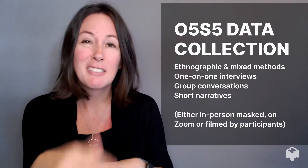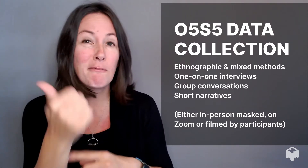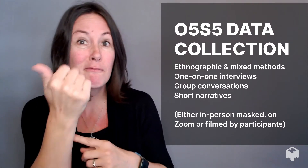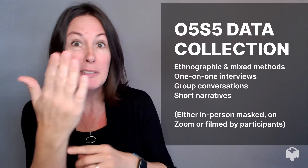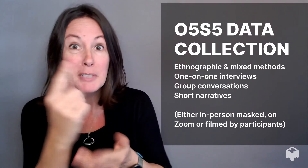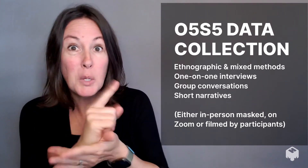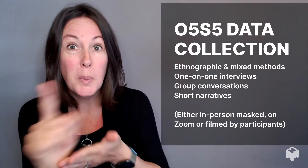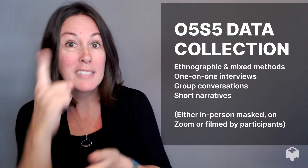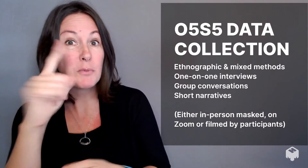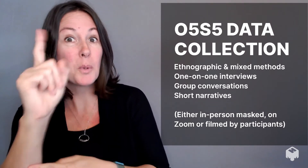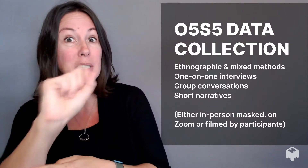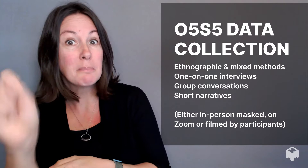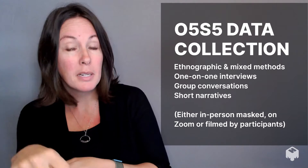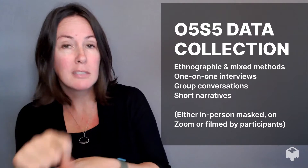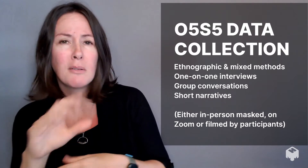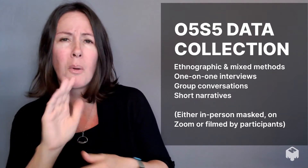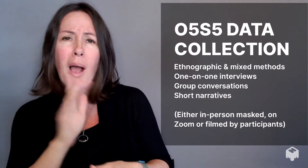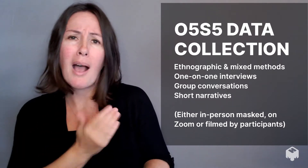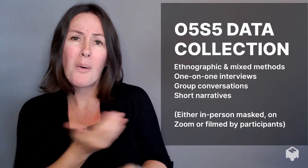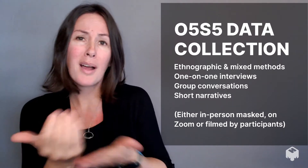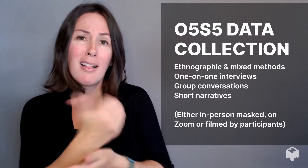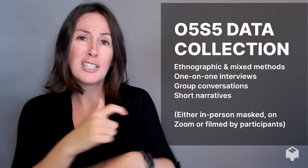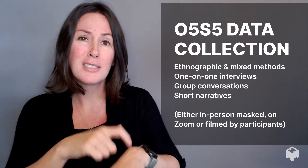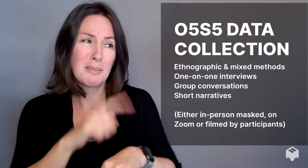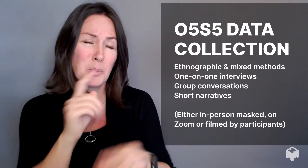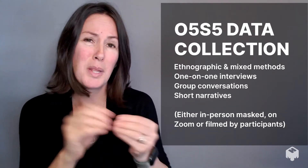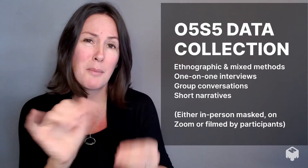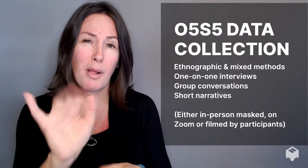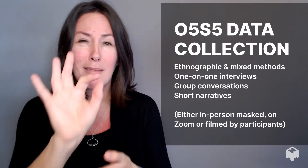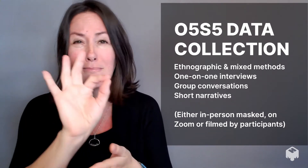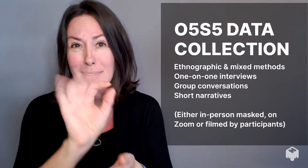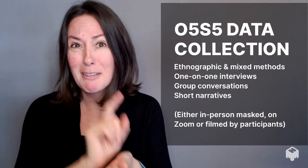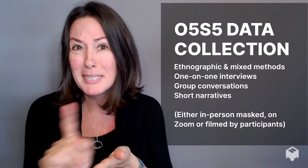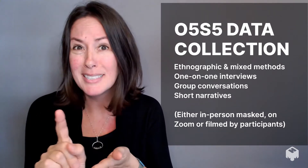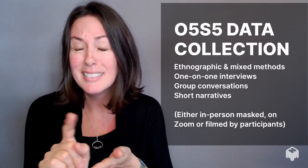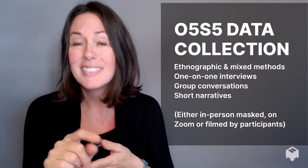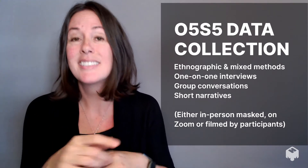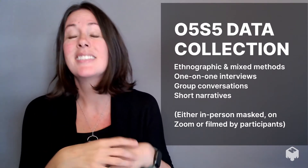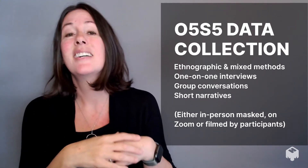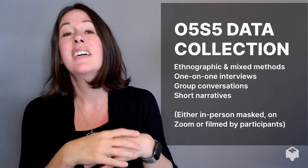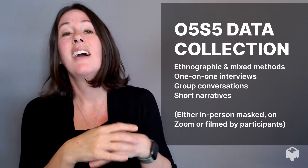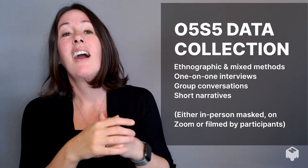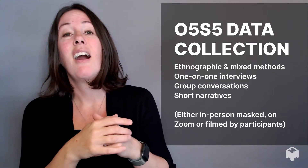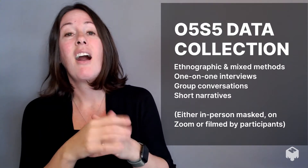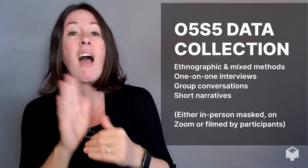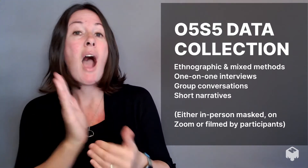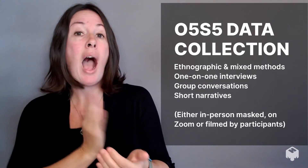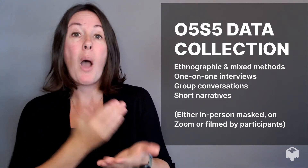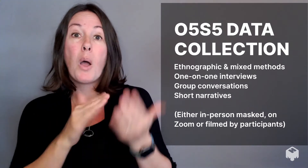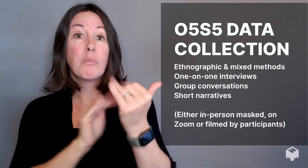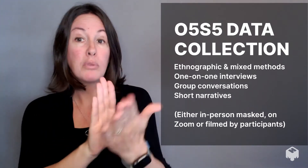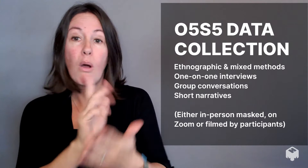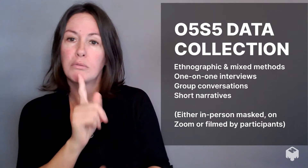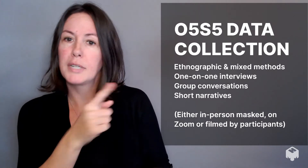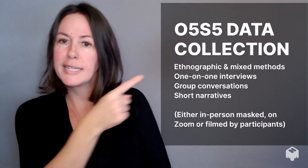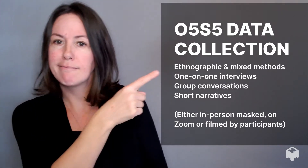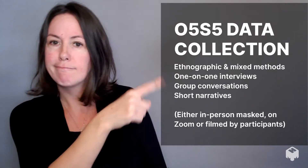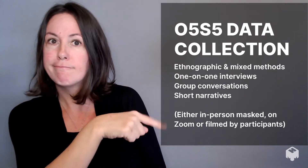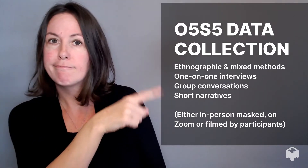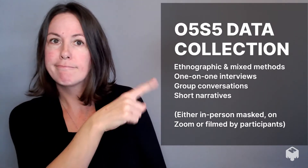long, short 15 weeks. And our data collection is looking around more like 9 weeks long. Our approach really